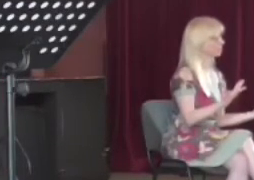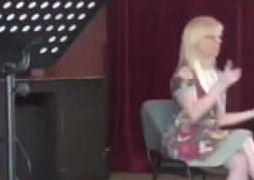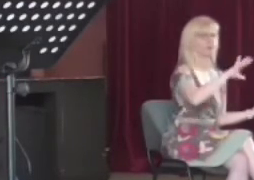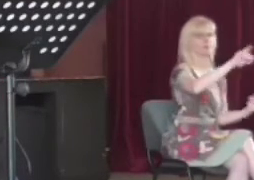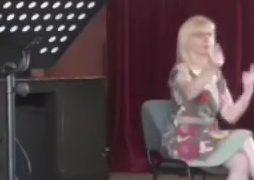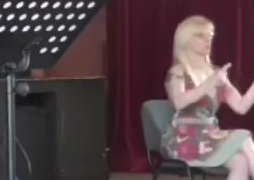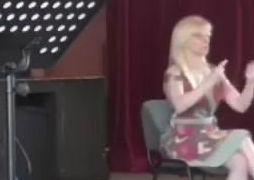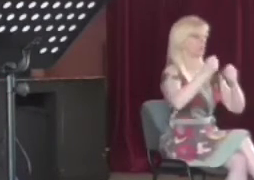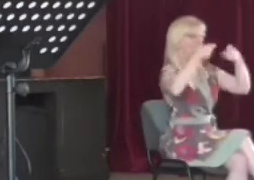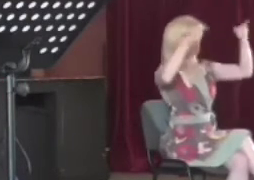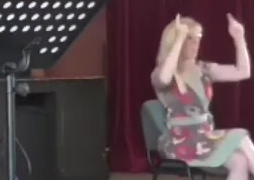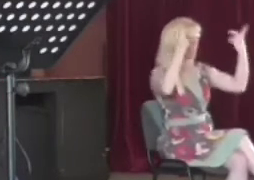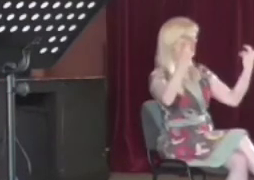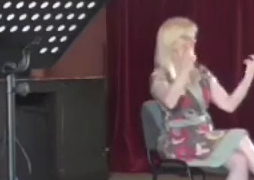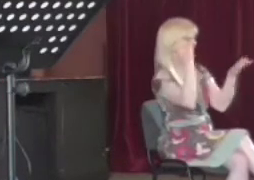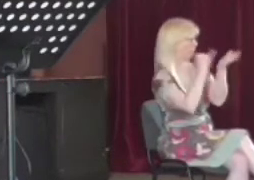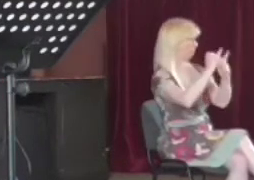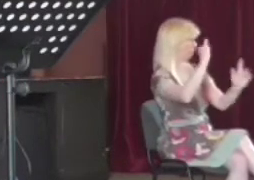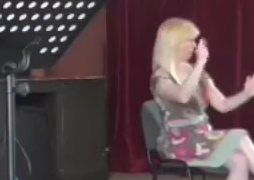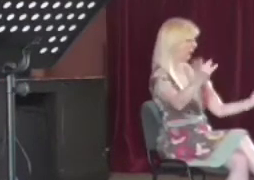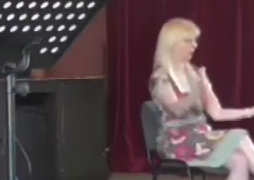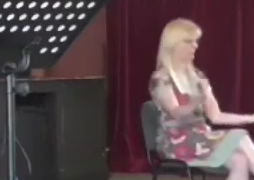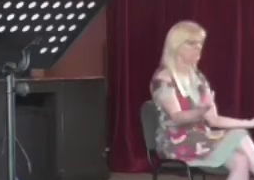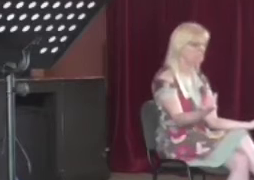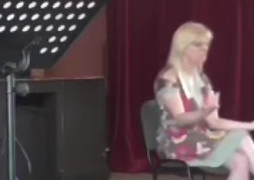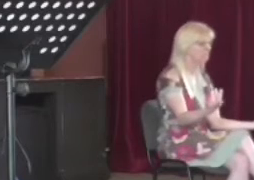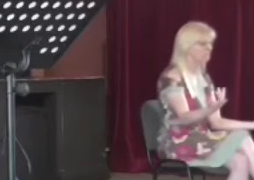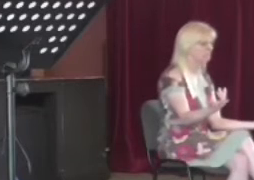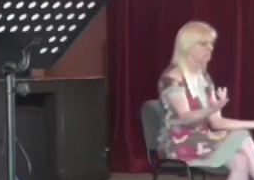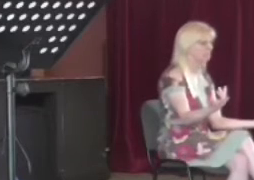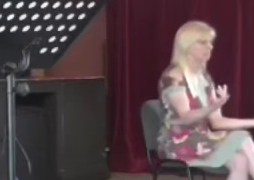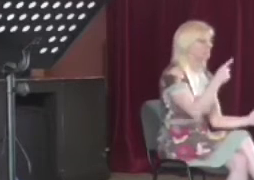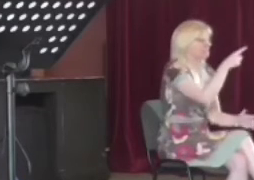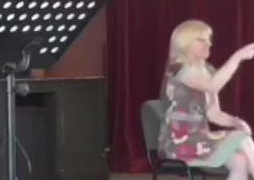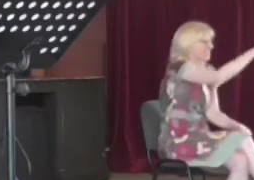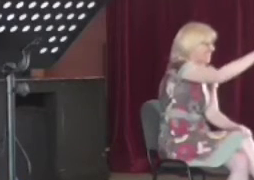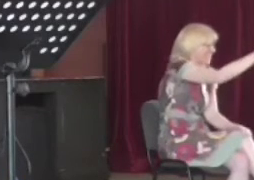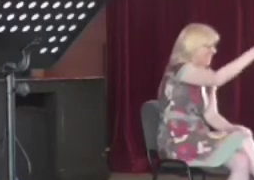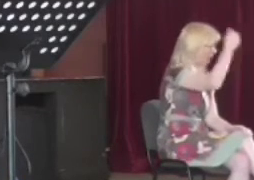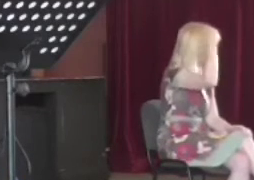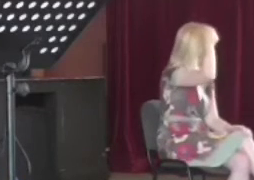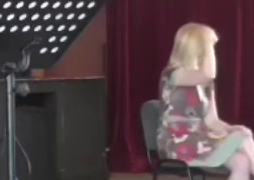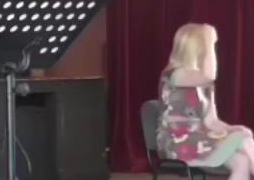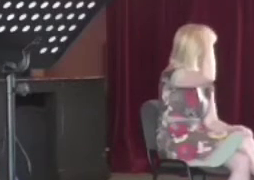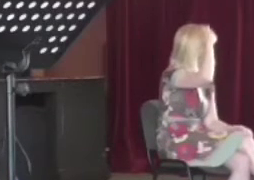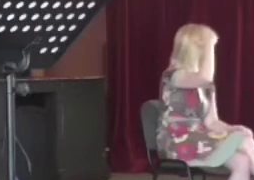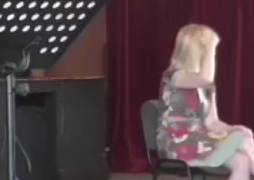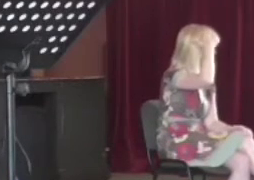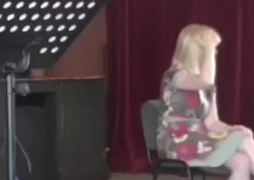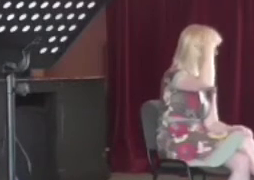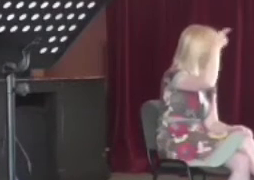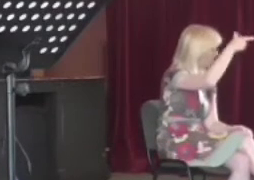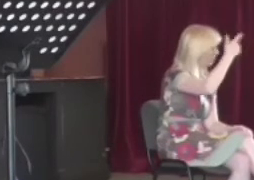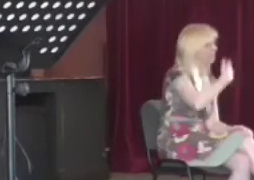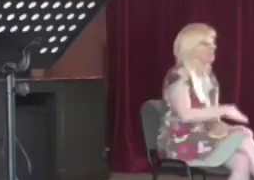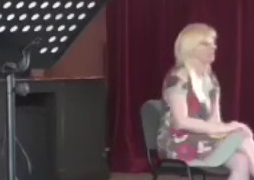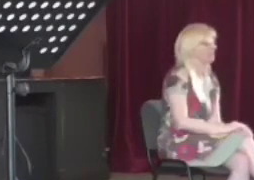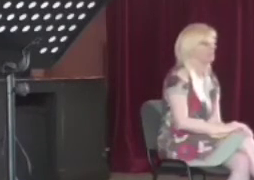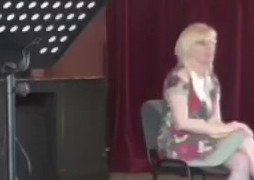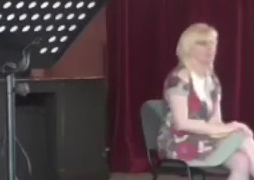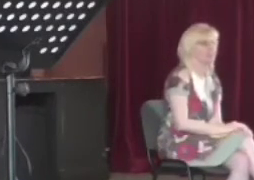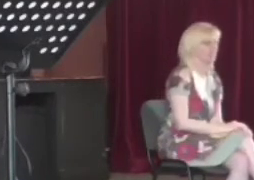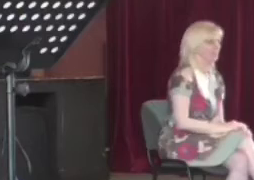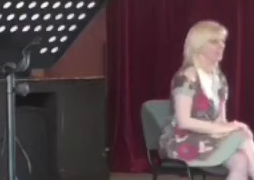A leader? Anything else? A nutcase? Evil?